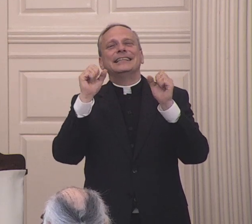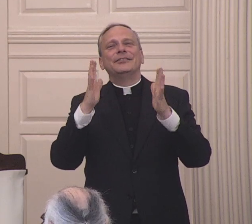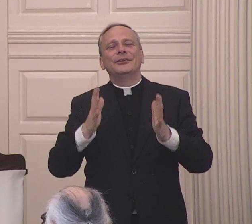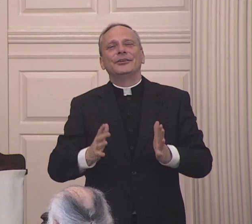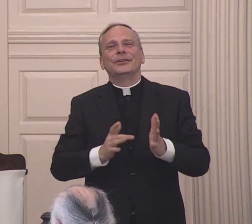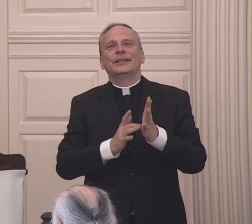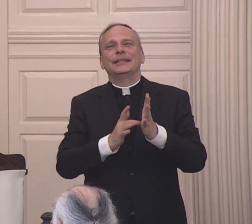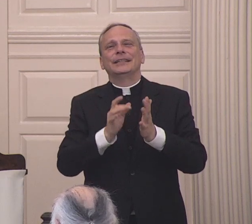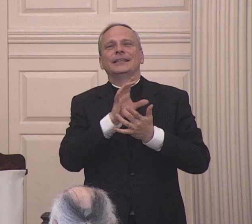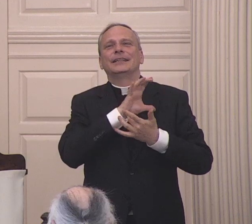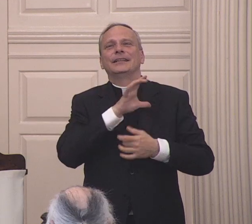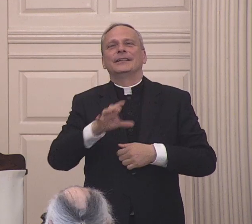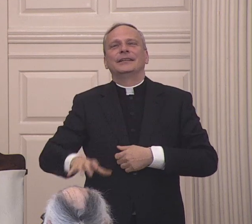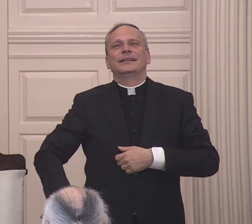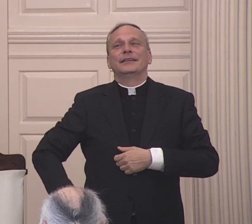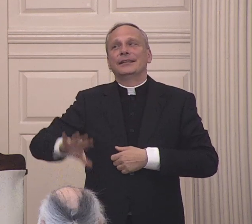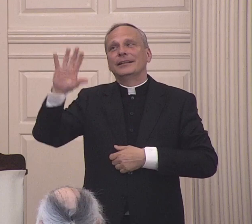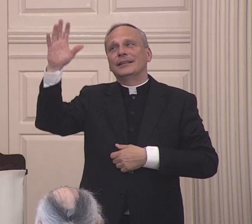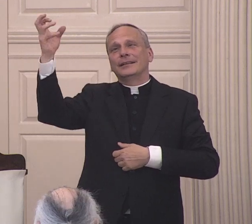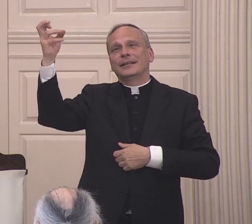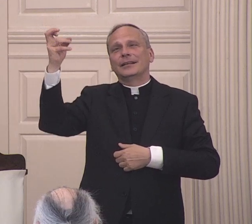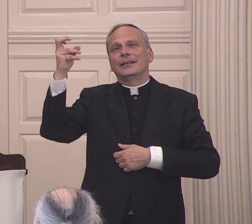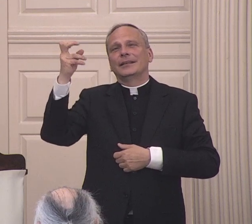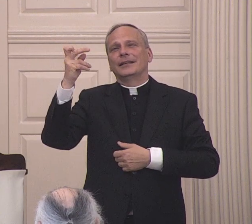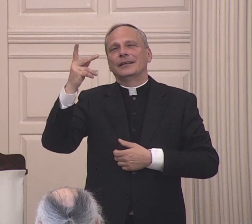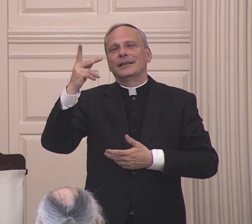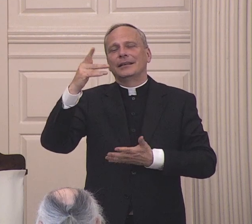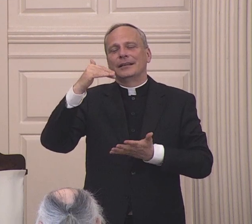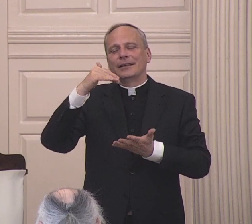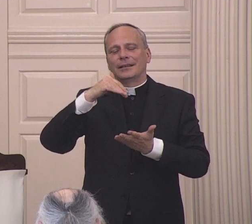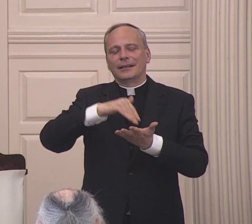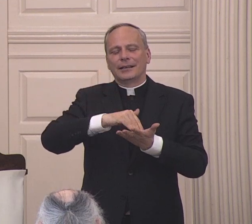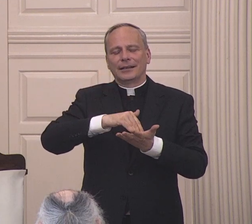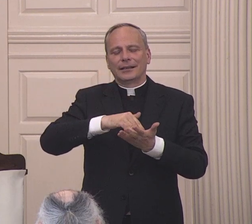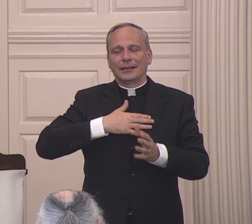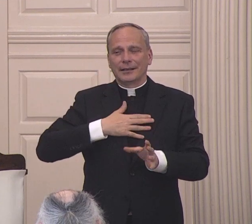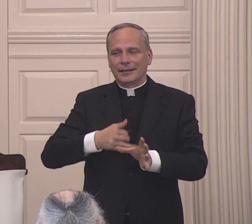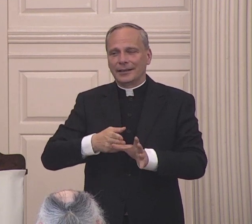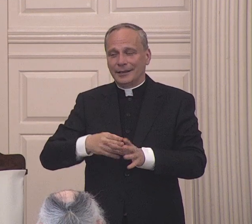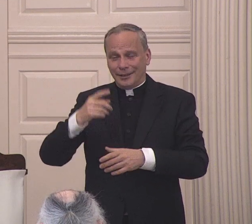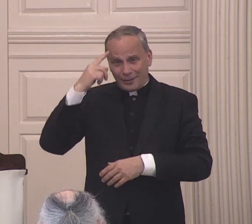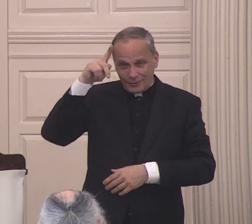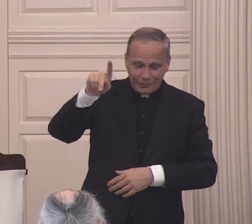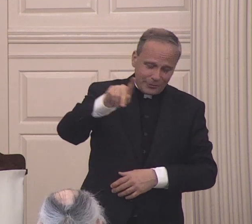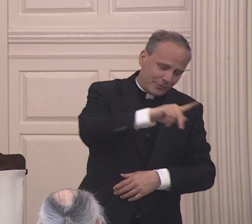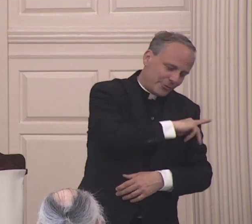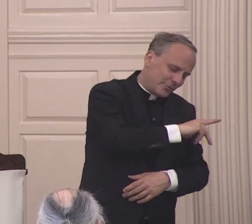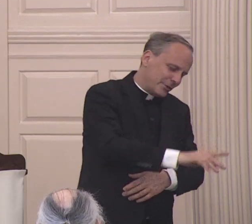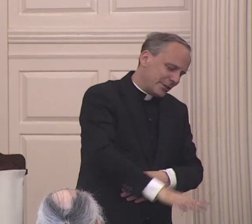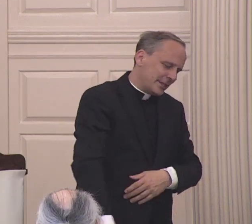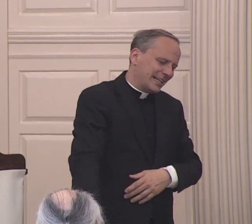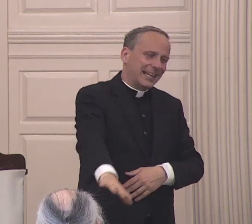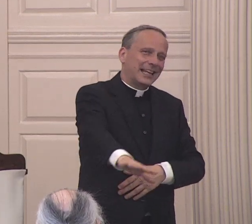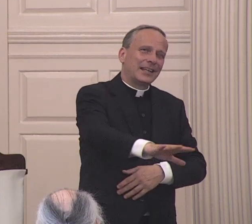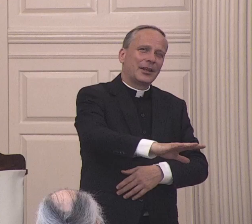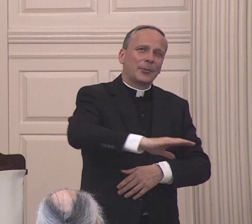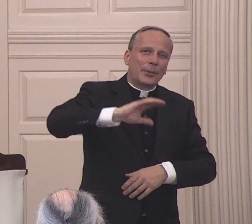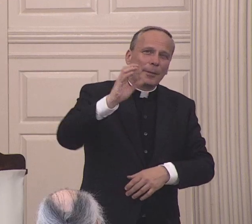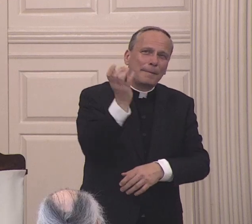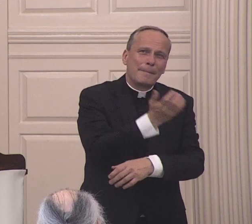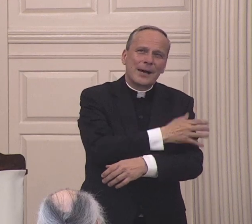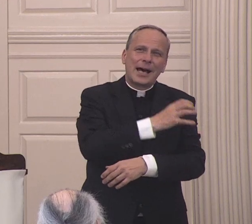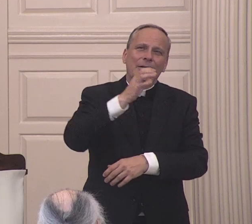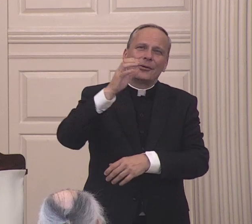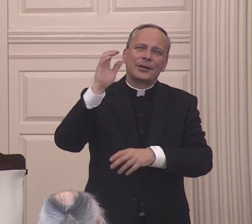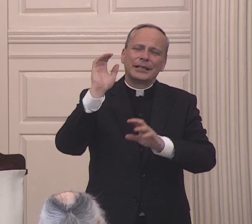blessed hope and the coming of our Savior, Jesus Christ. For the kingdom,